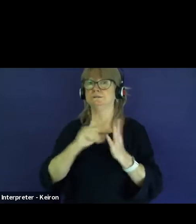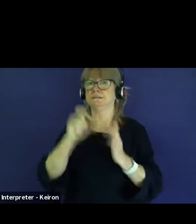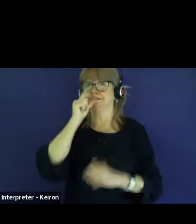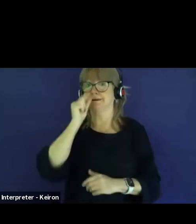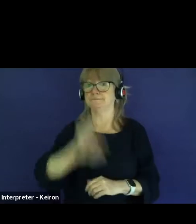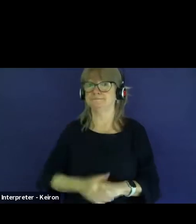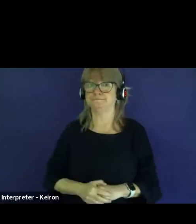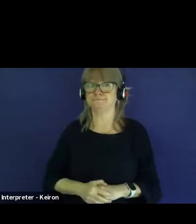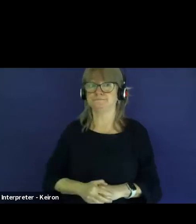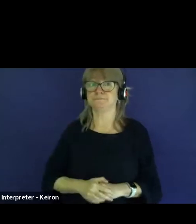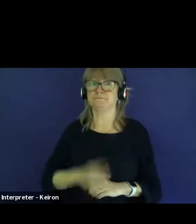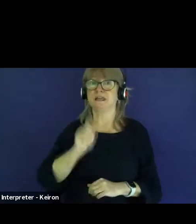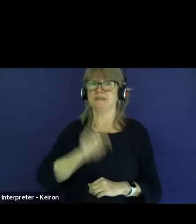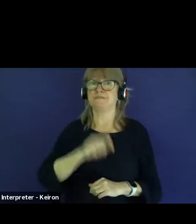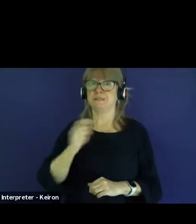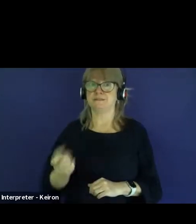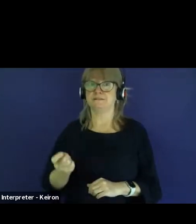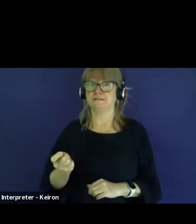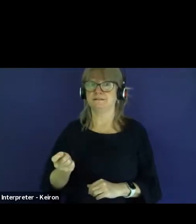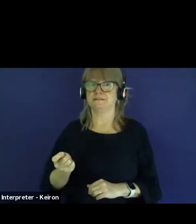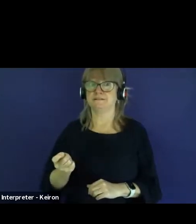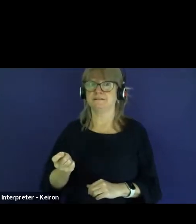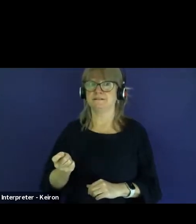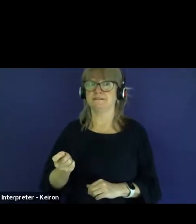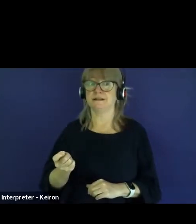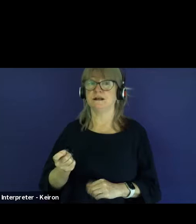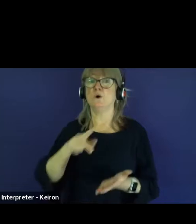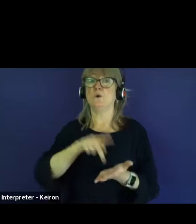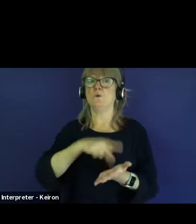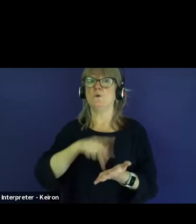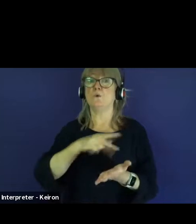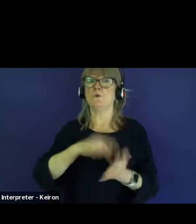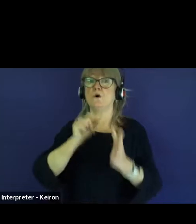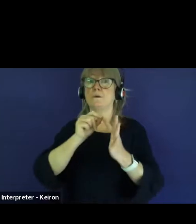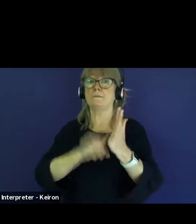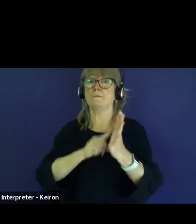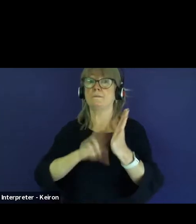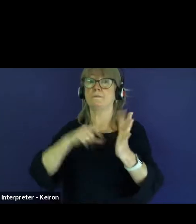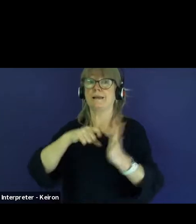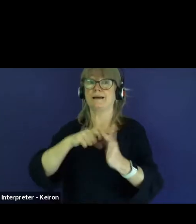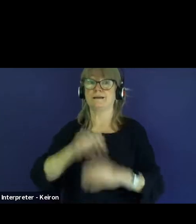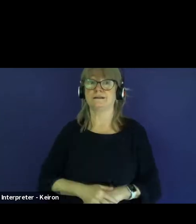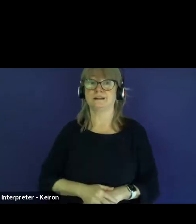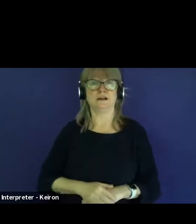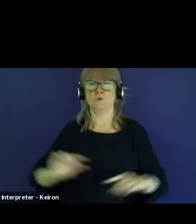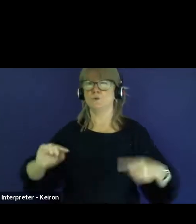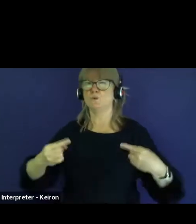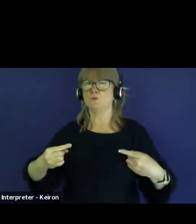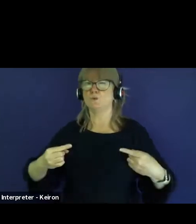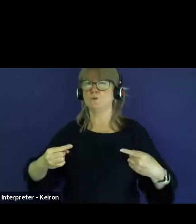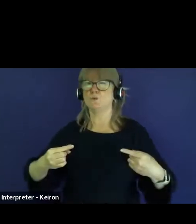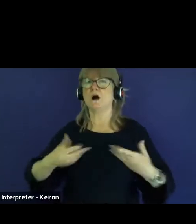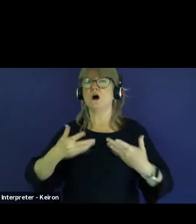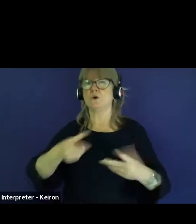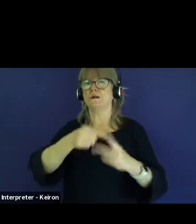Our next one after that will be a walking plank. So a walking plank, this is quite a challenging one, so we'll give you a few